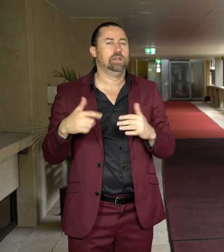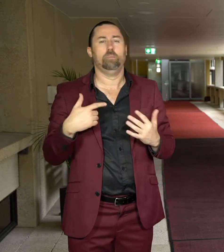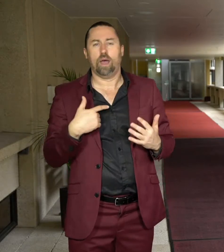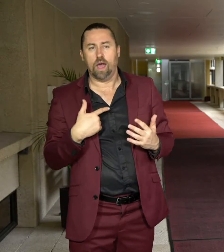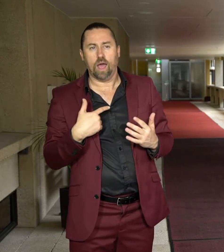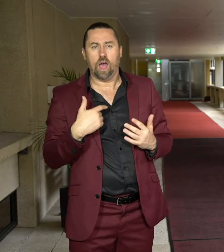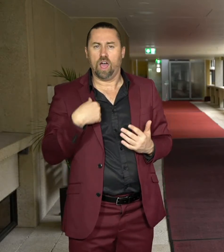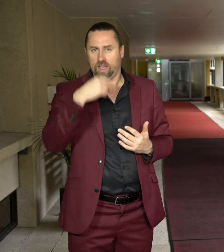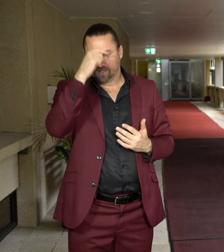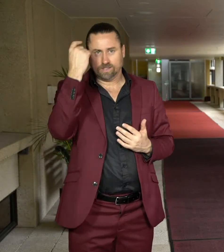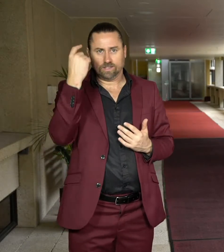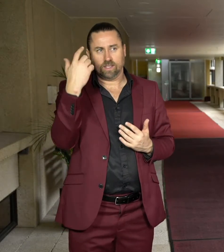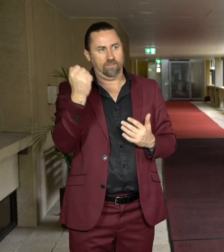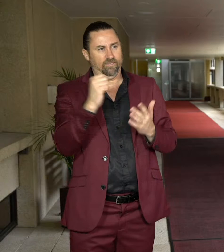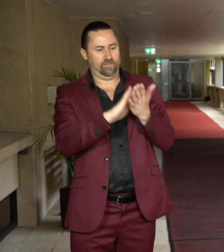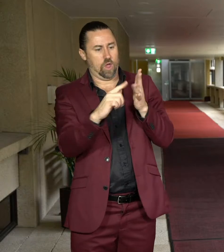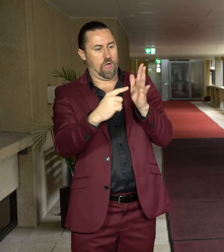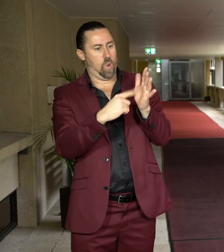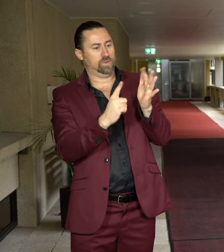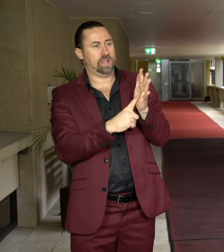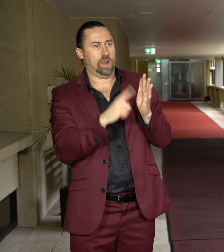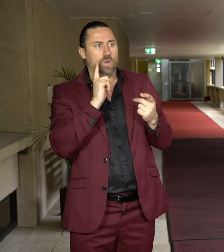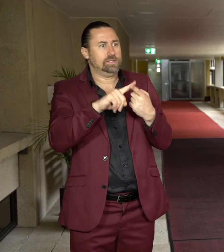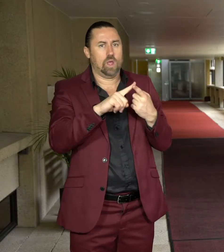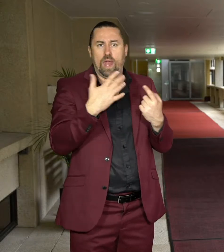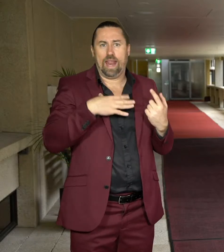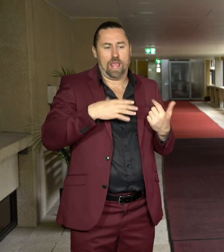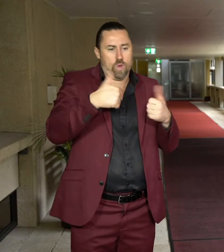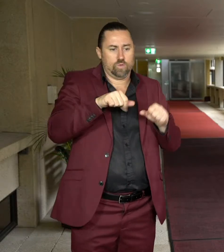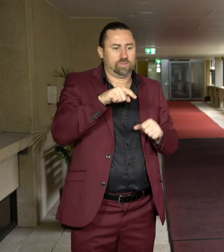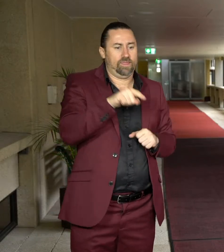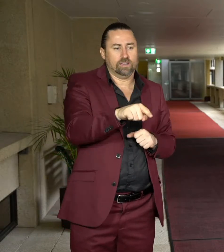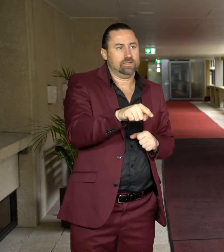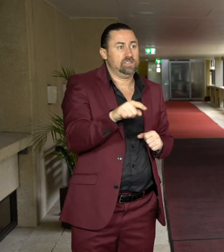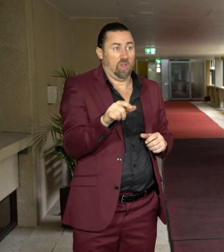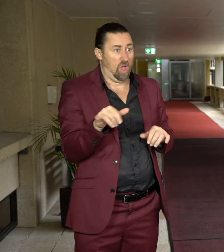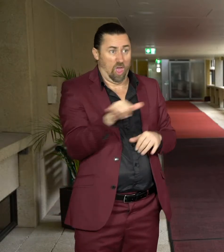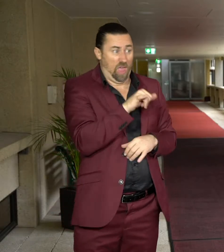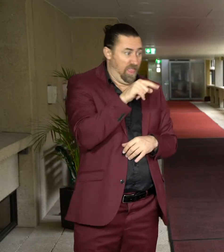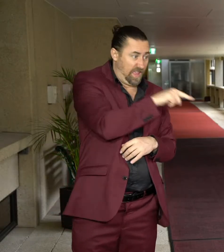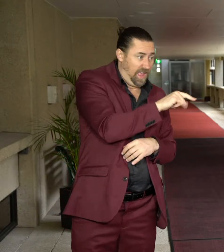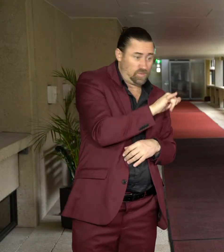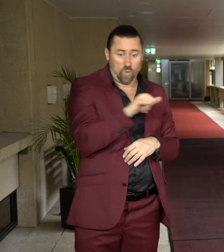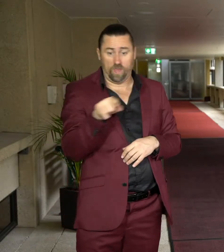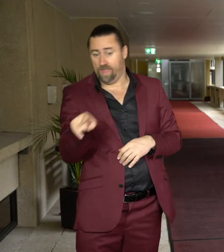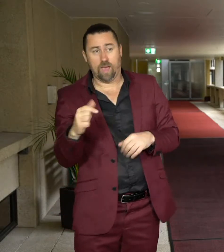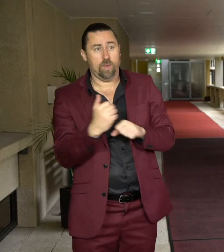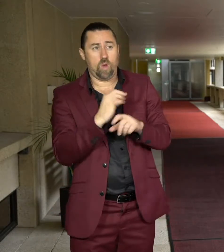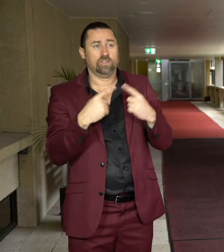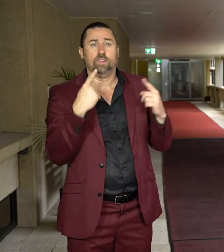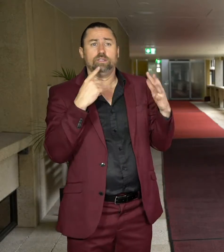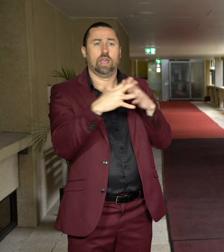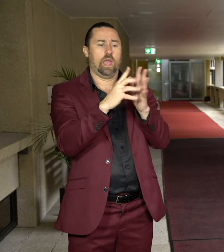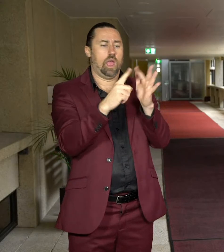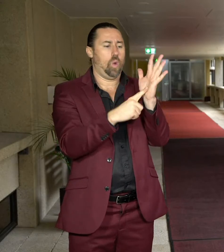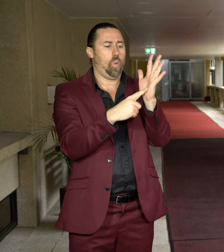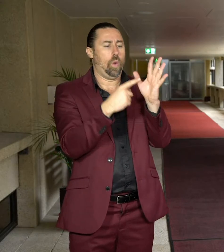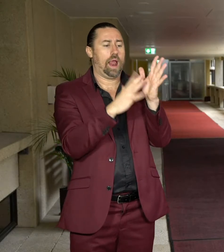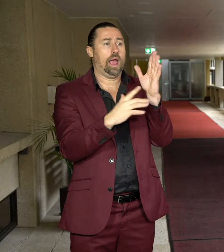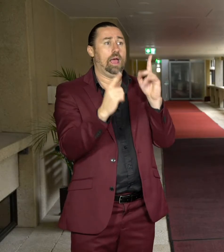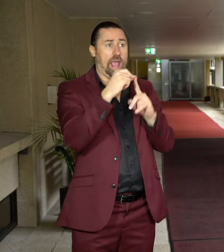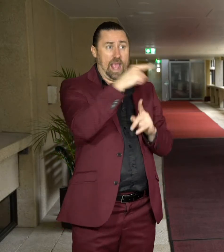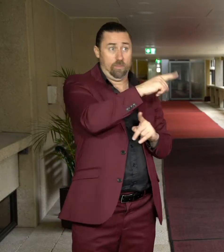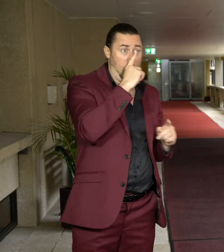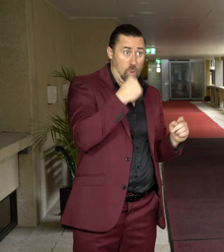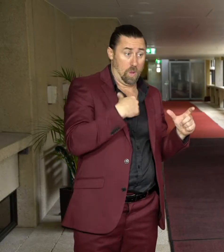a level of hotel quarantine going forward under either proposal. The Wellcamp proposal, because the amount of space there was scalable and could